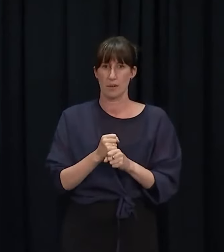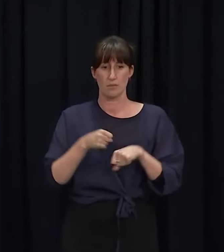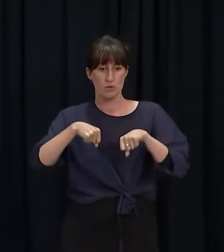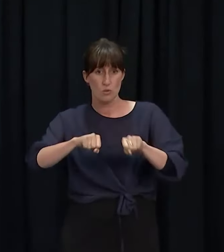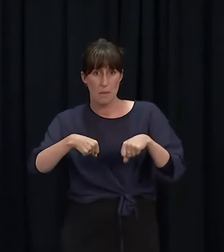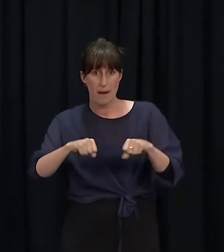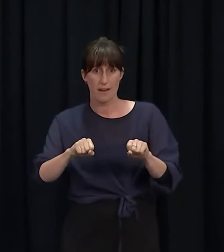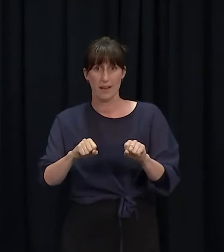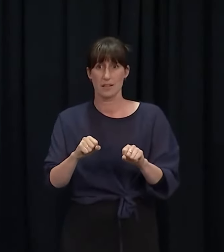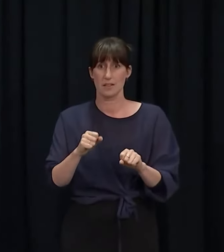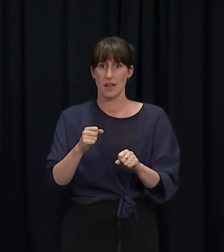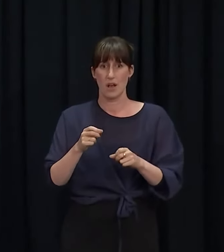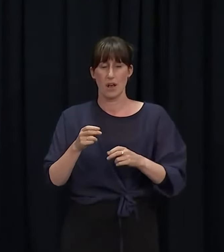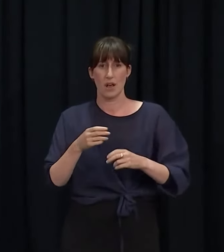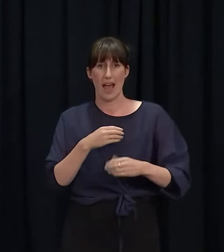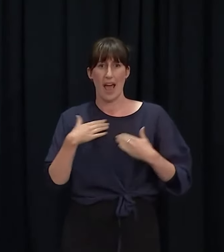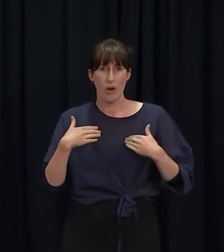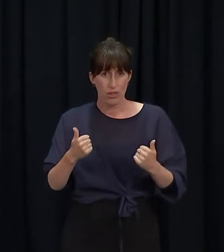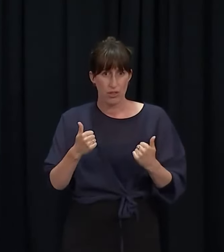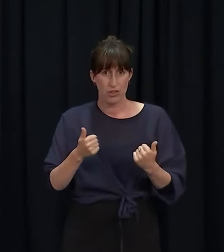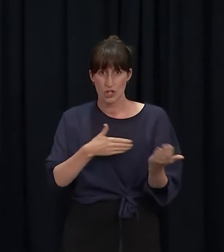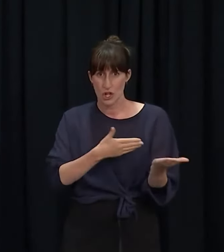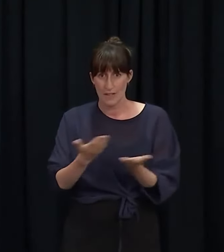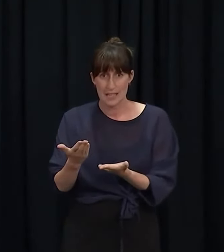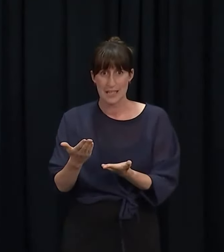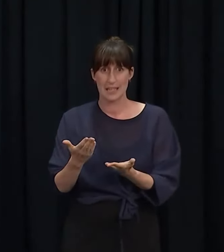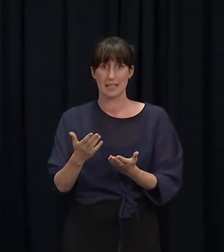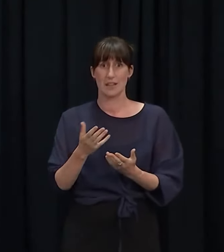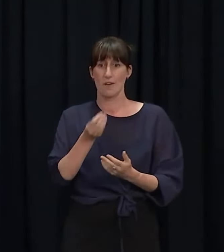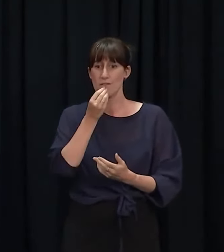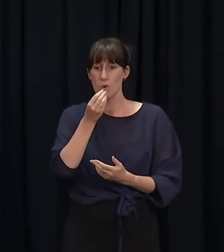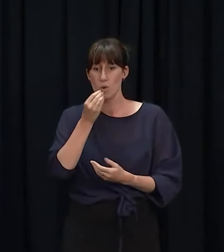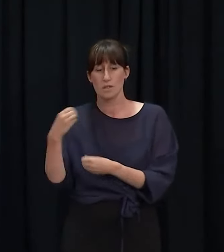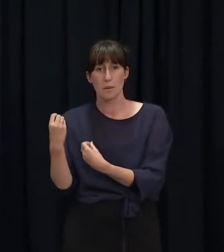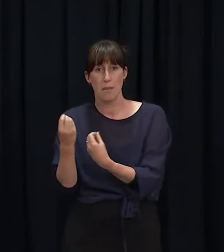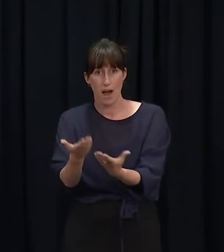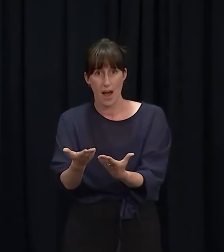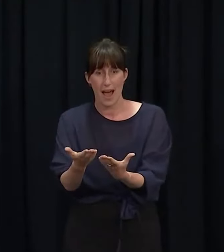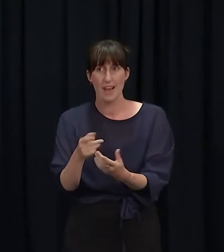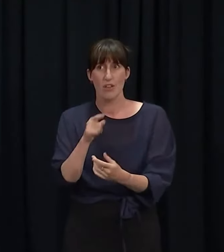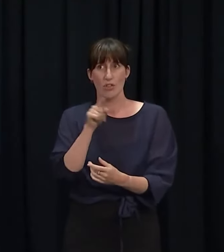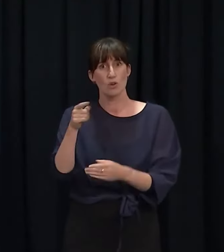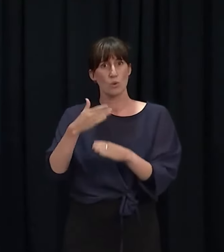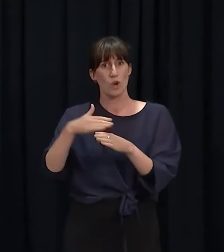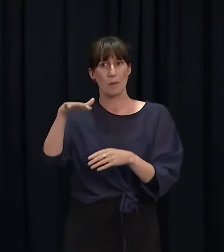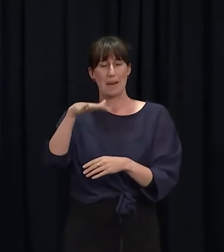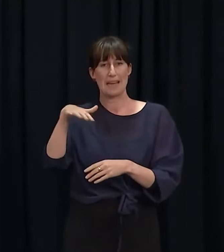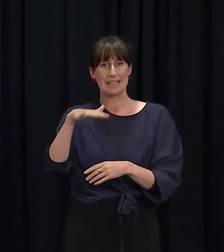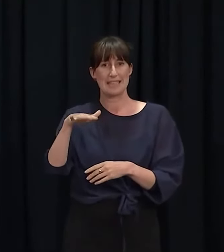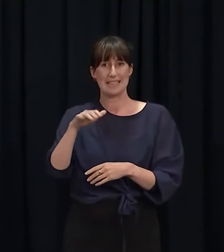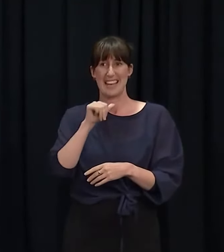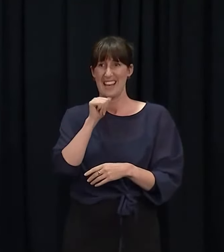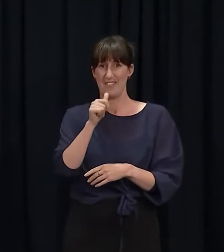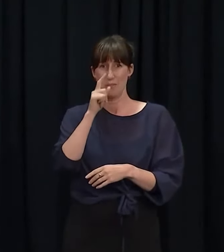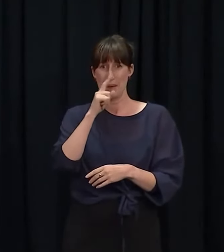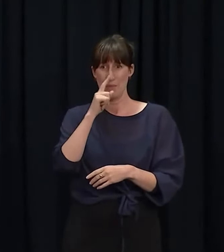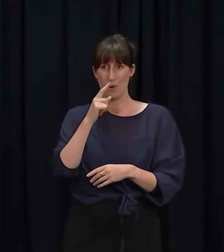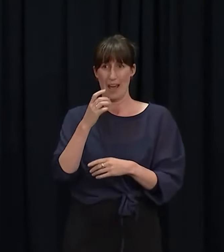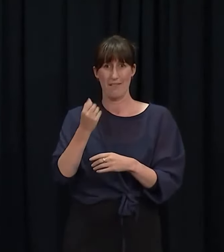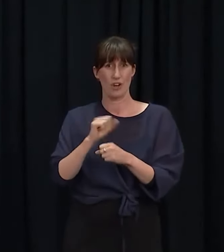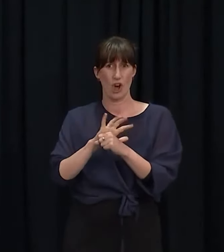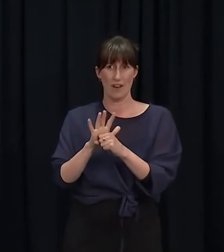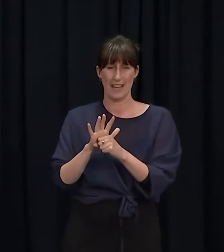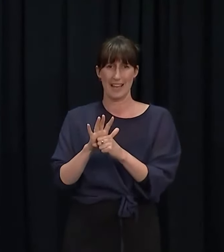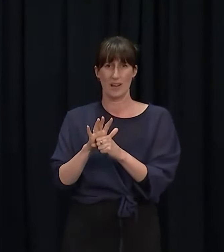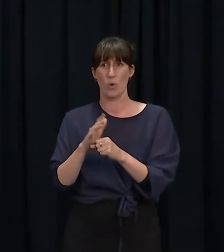services critical to delivering the necessities of life. Today I can confirm how we intend to use